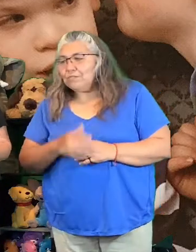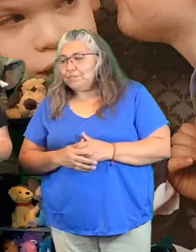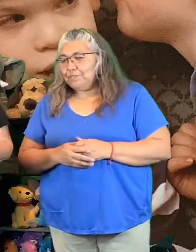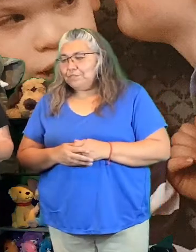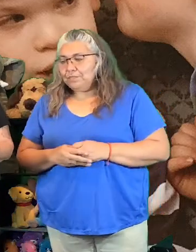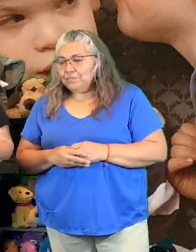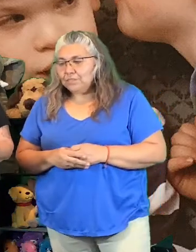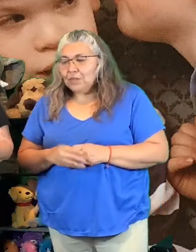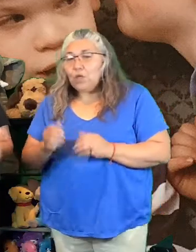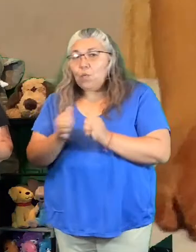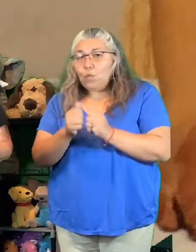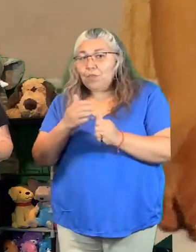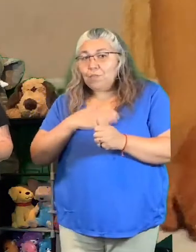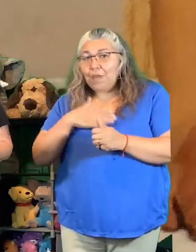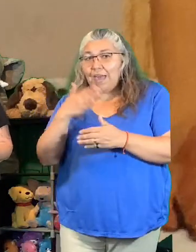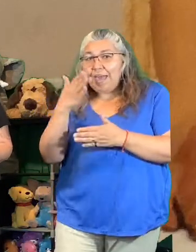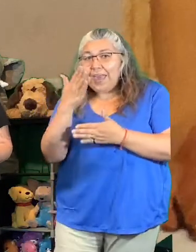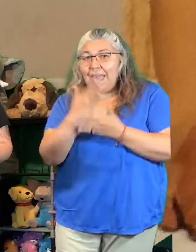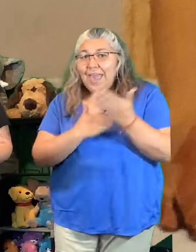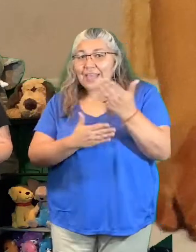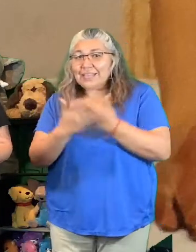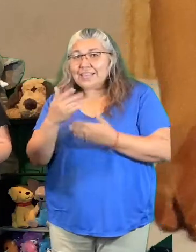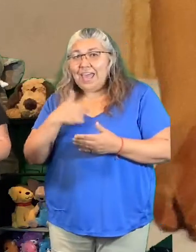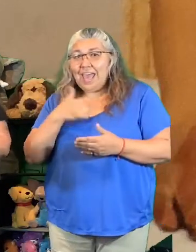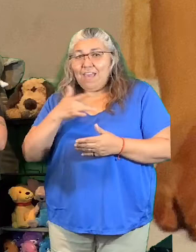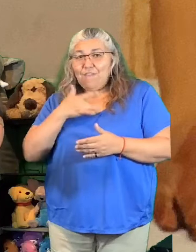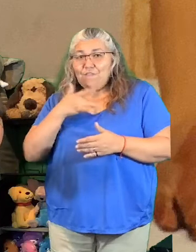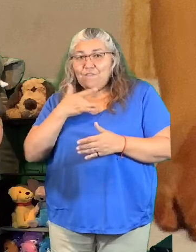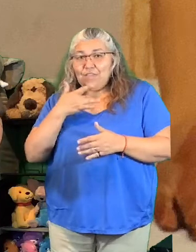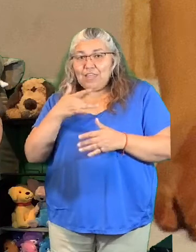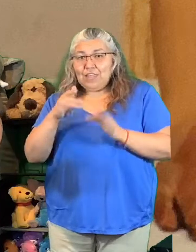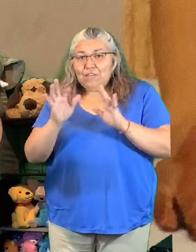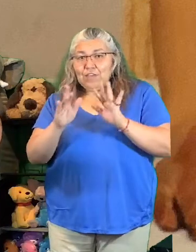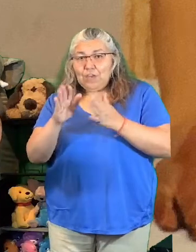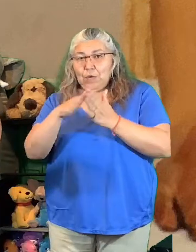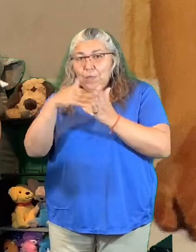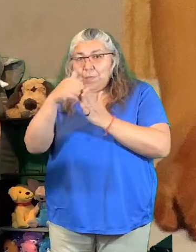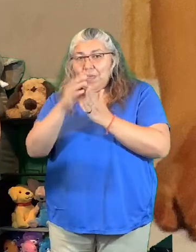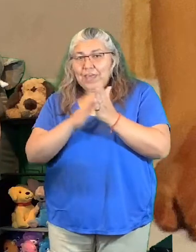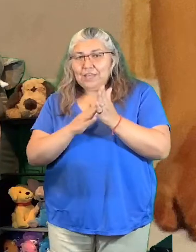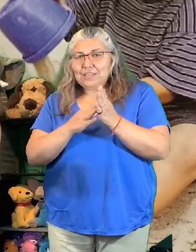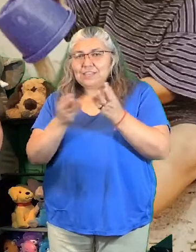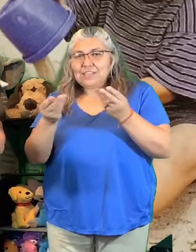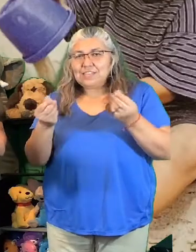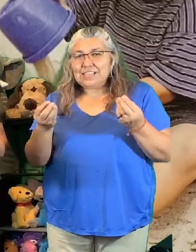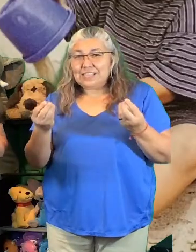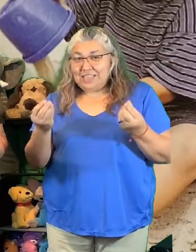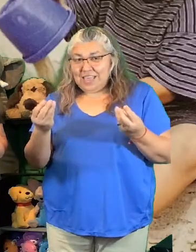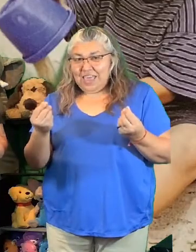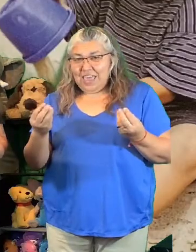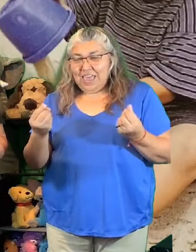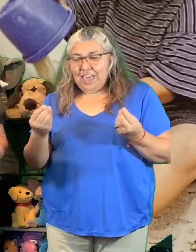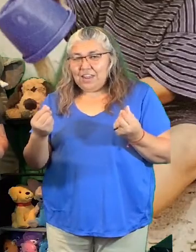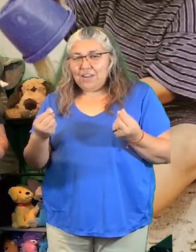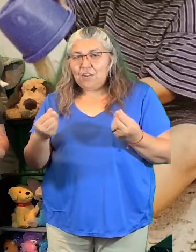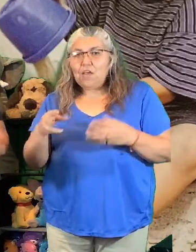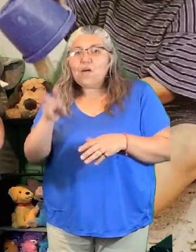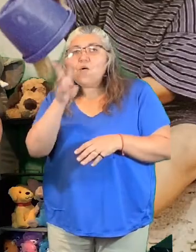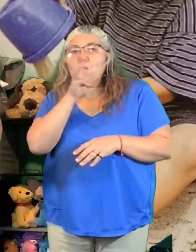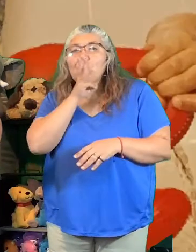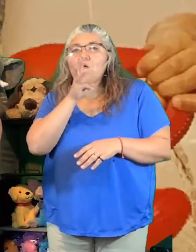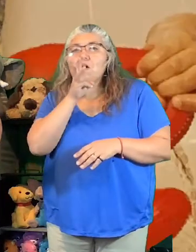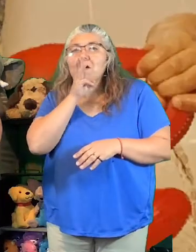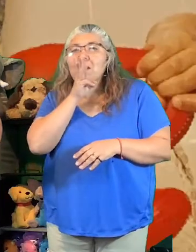With my hands I feel finger paints, sand, water,